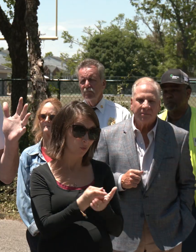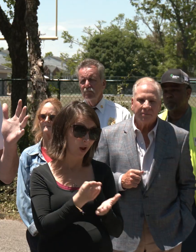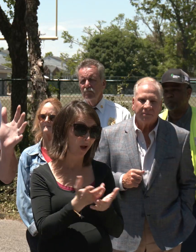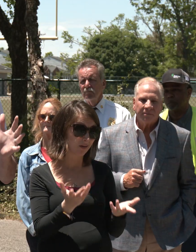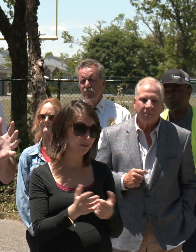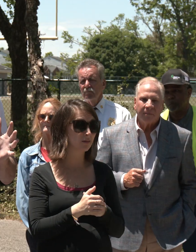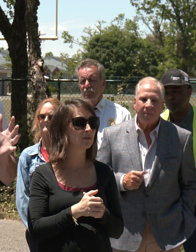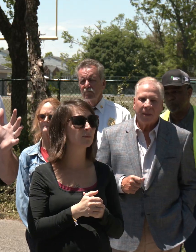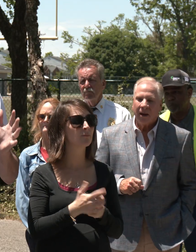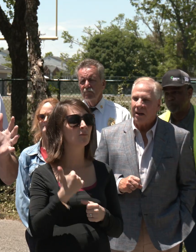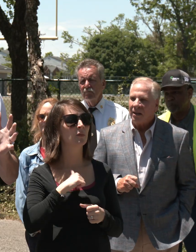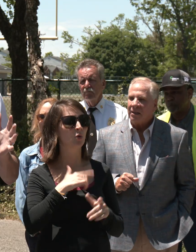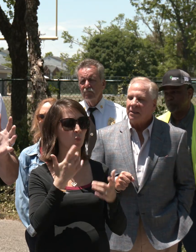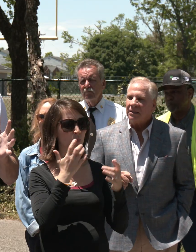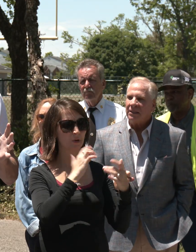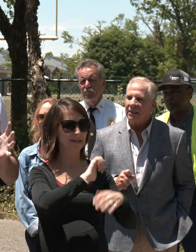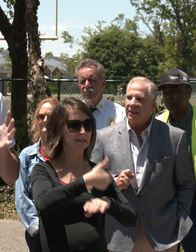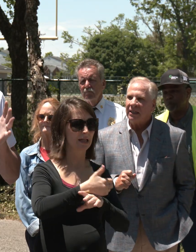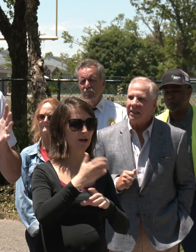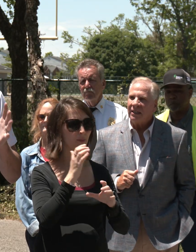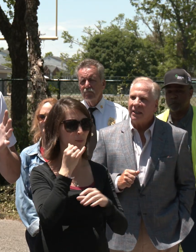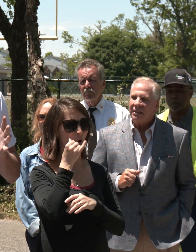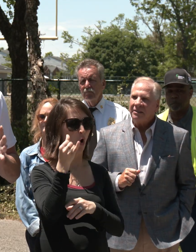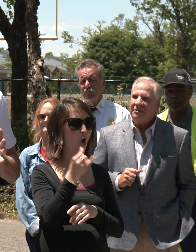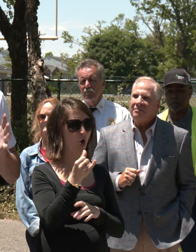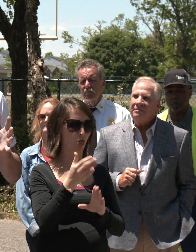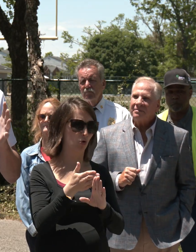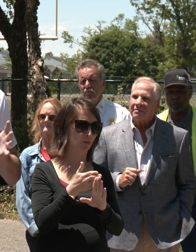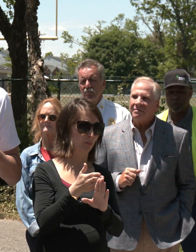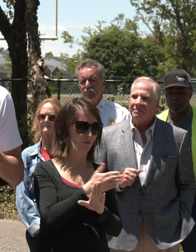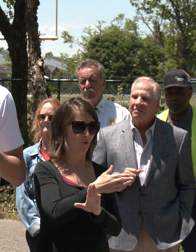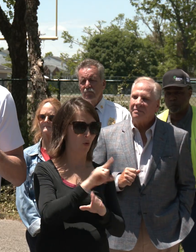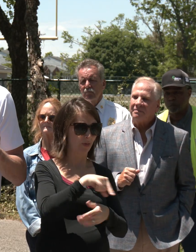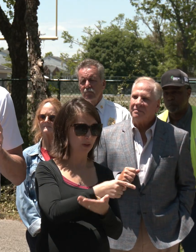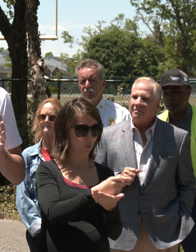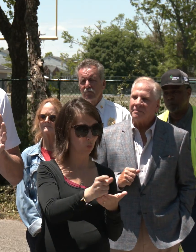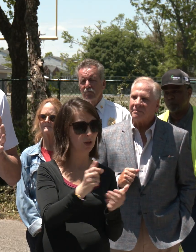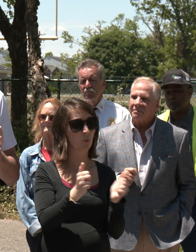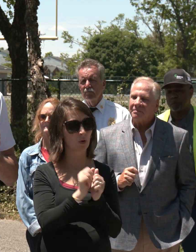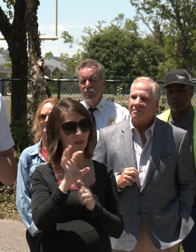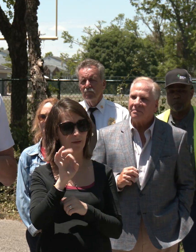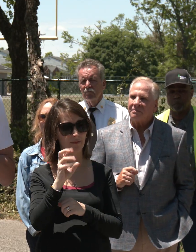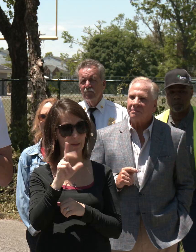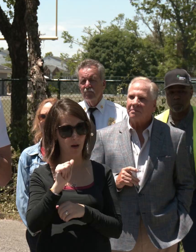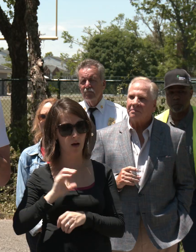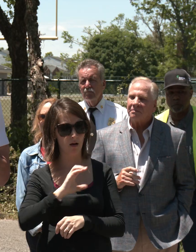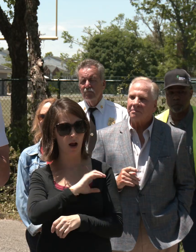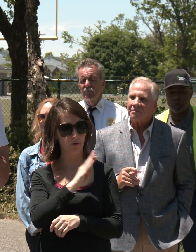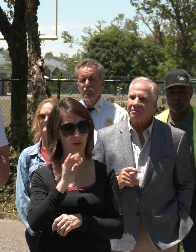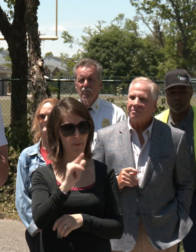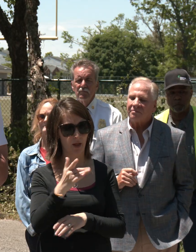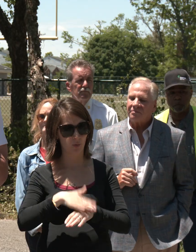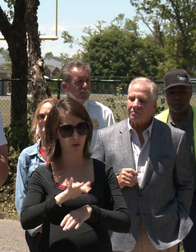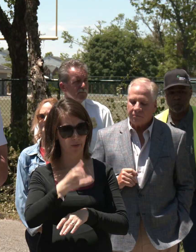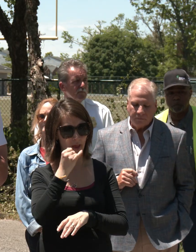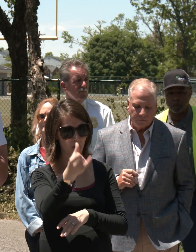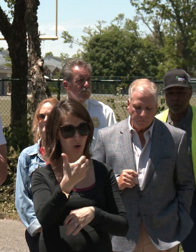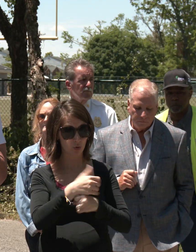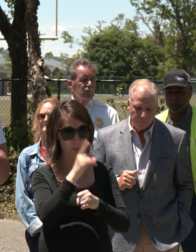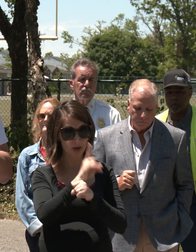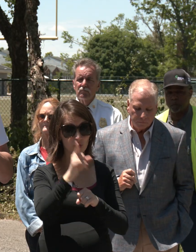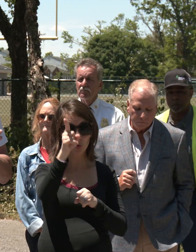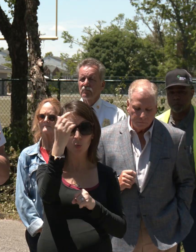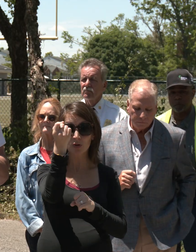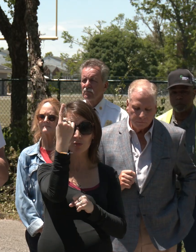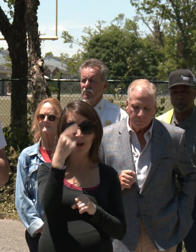We organized a call earlier this week with FEMA. Congressman Bell was on that call to make sure that they understood what